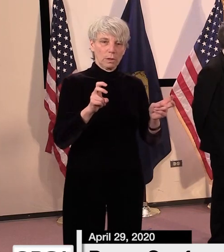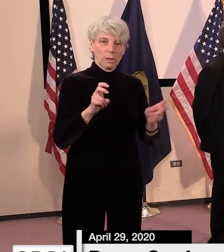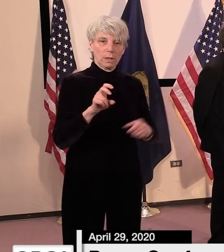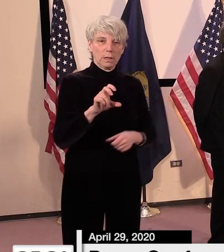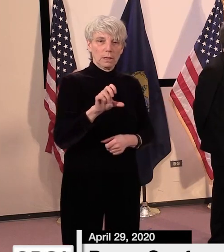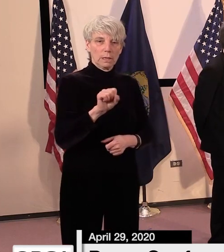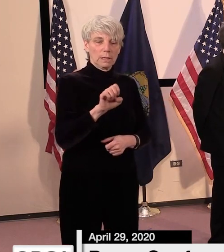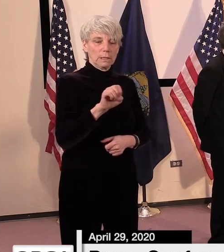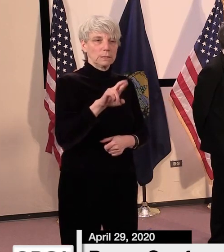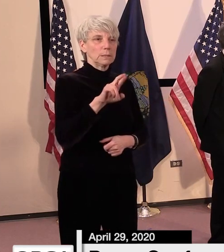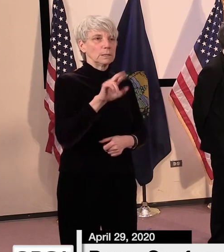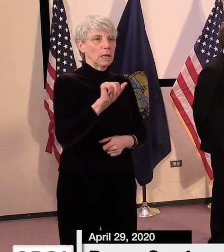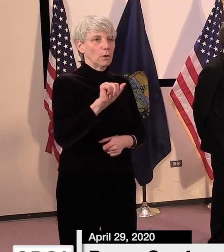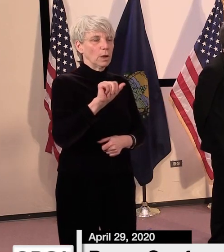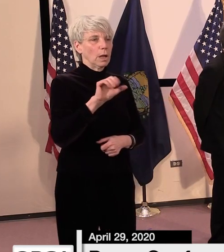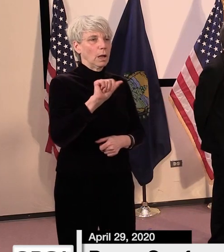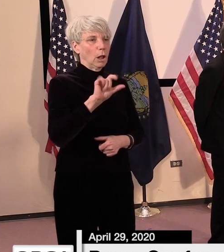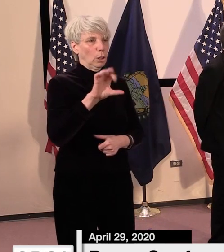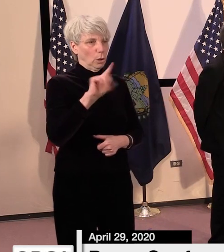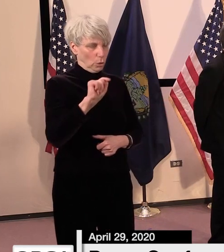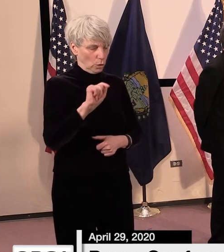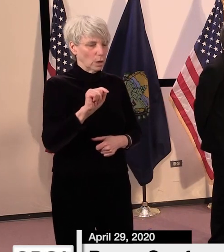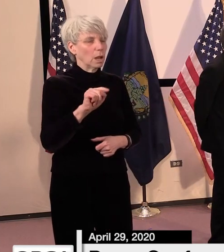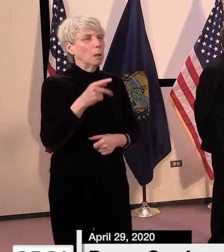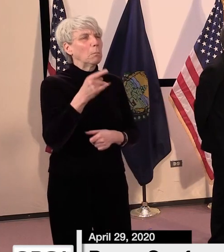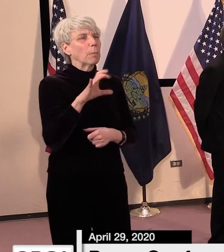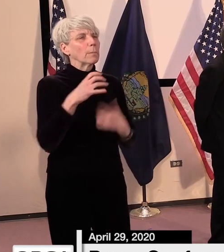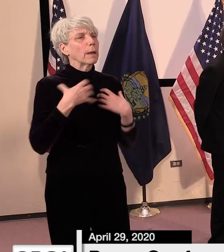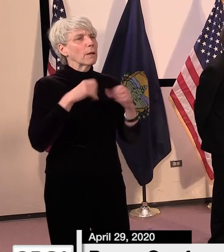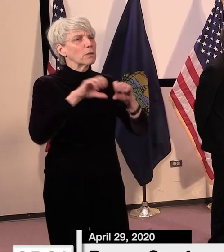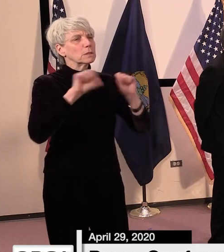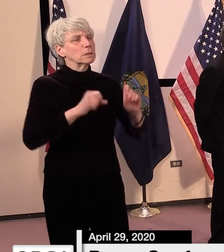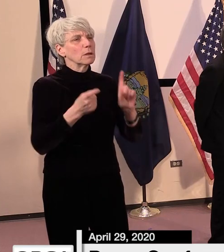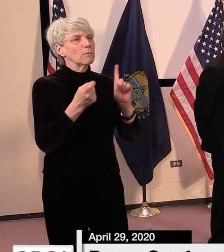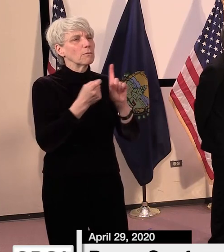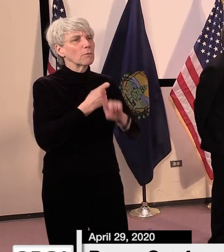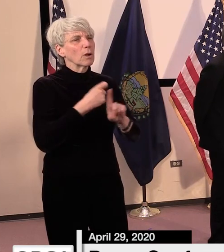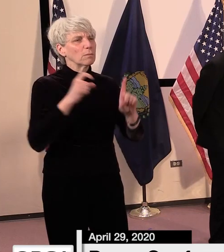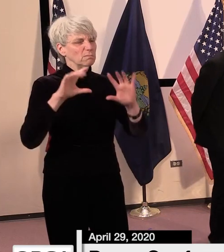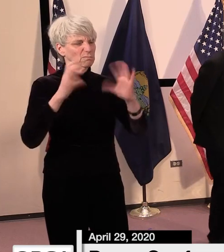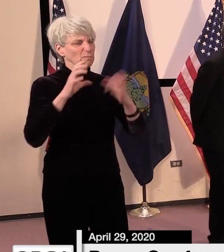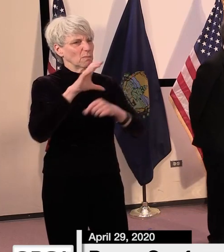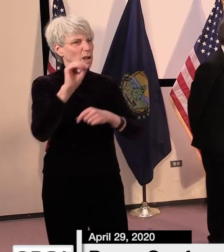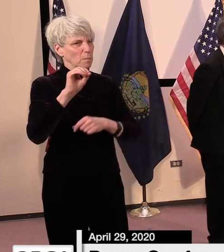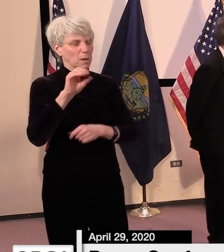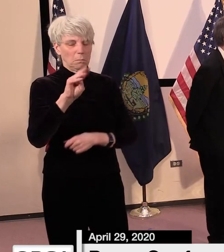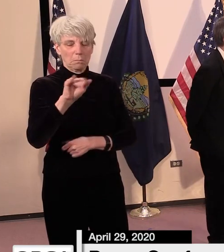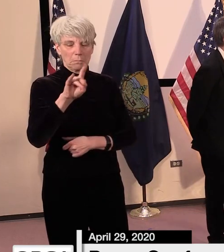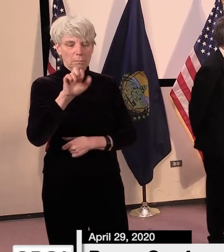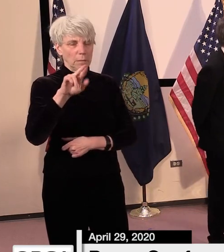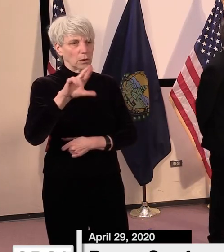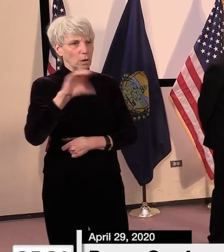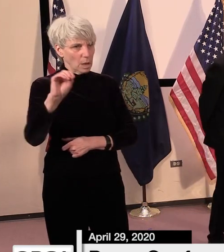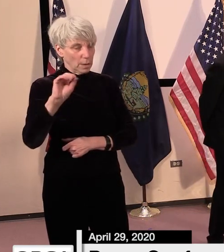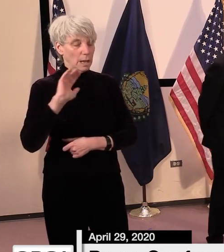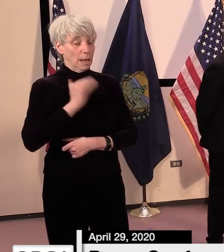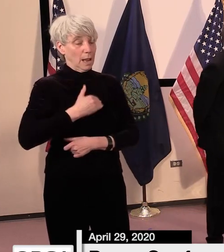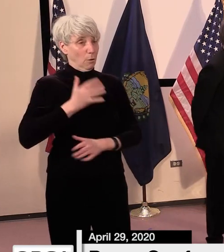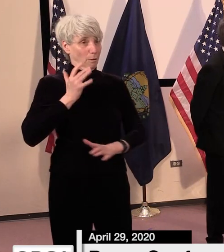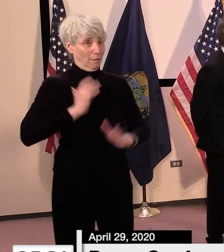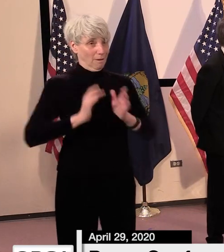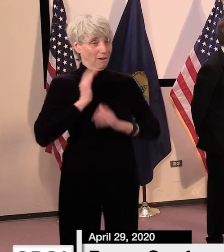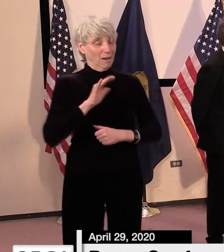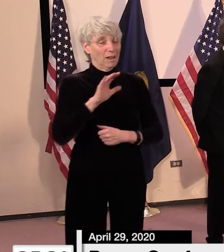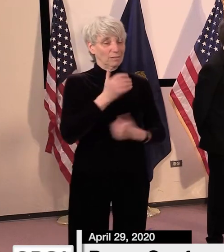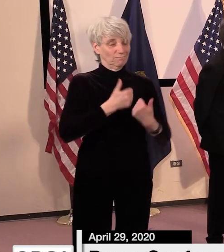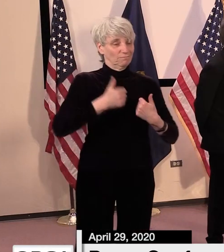secure monitoring and reporting system for public health created by the MITRE Corporation, where our own former Health Department Commissioner,